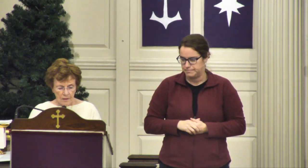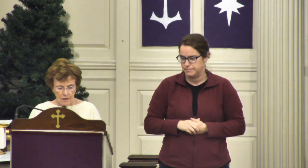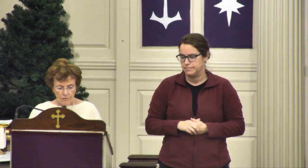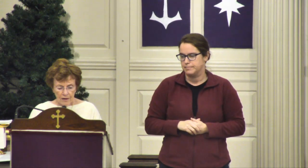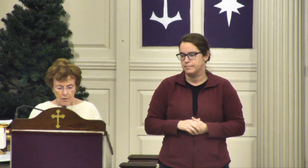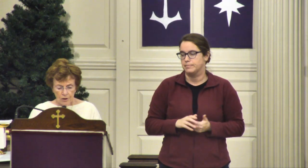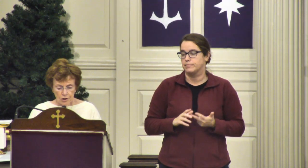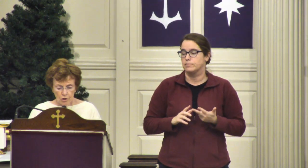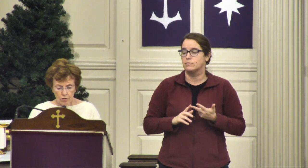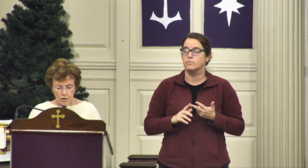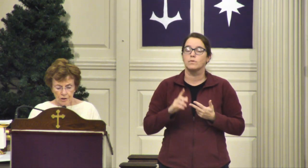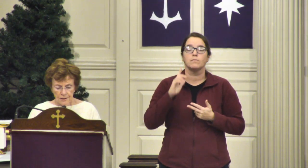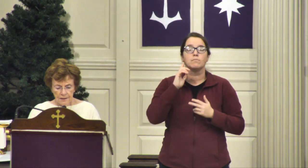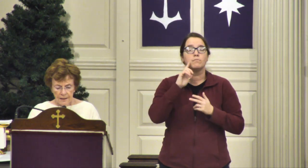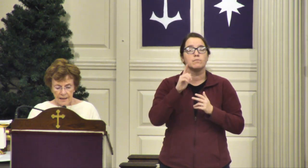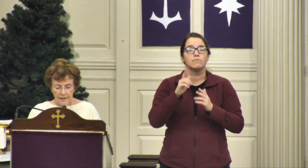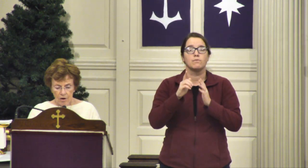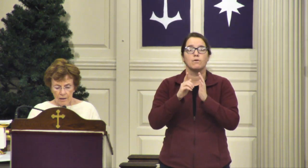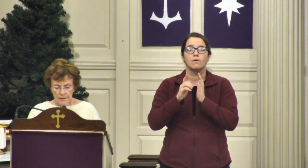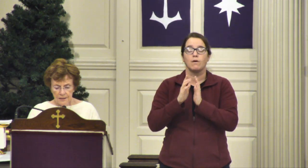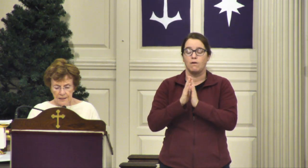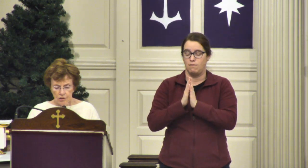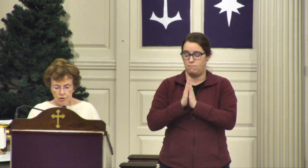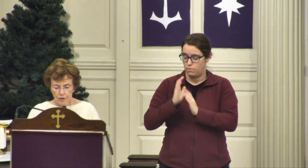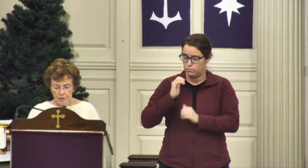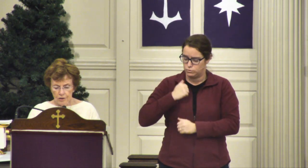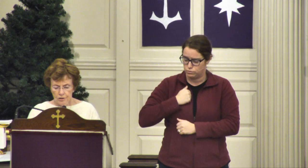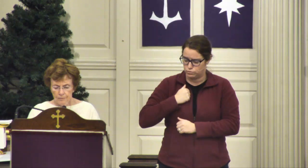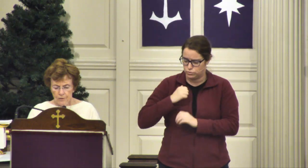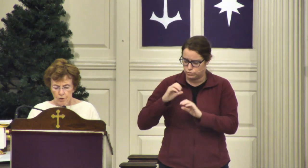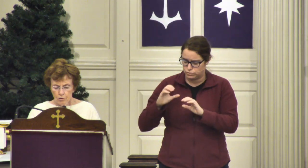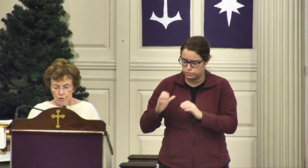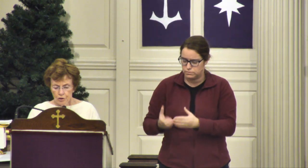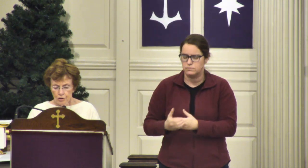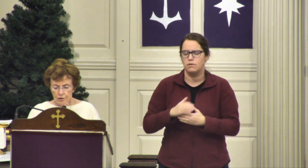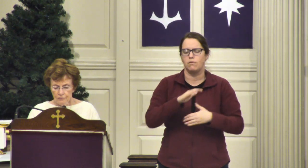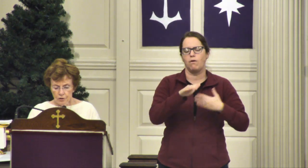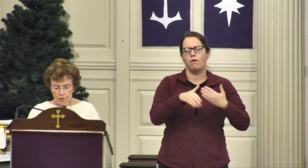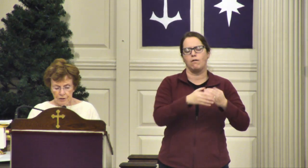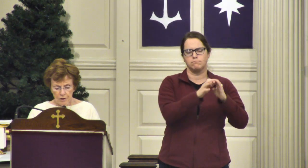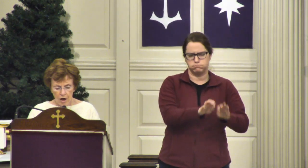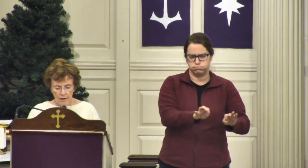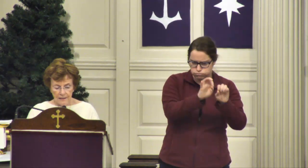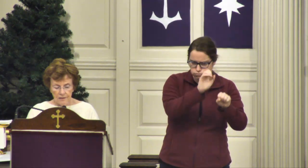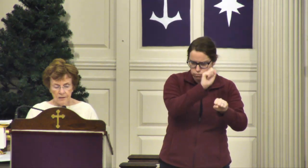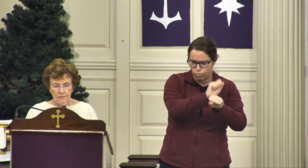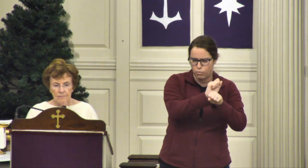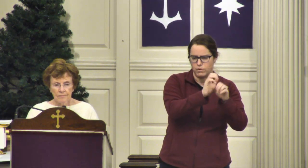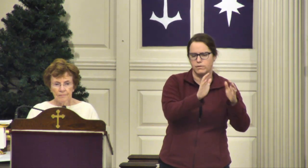For our soldiers and all essential workers who serve during the holidays,